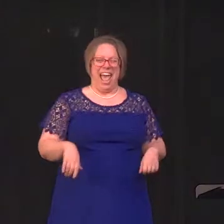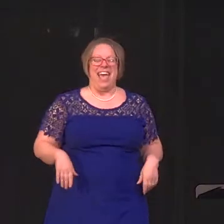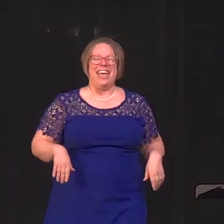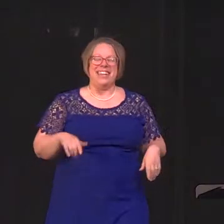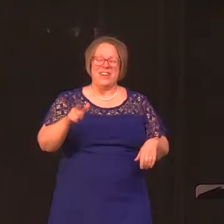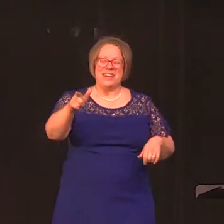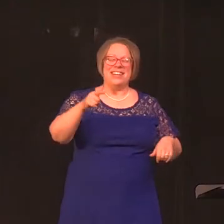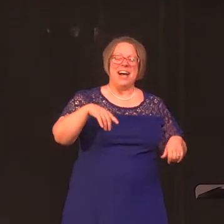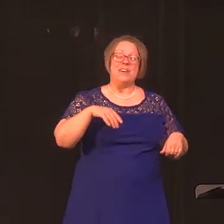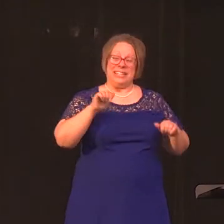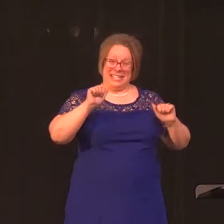Okay.